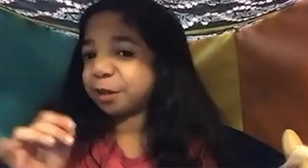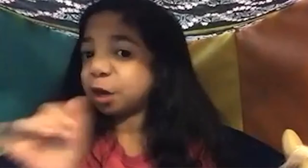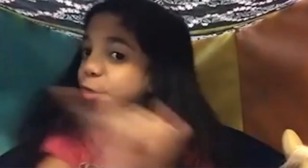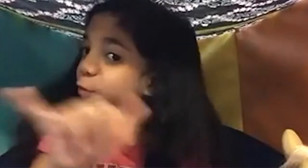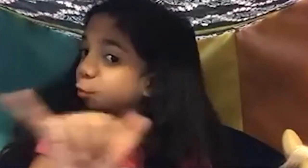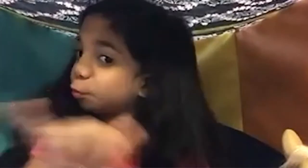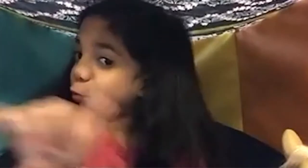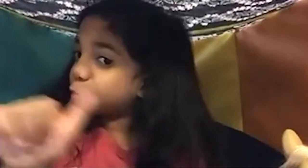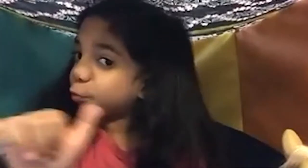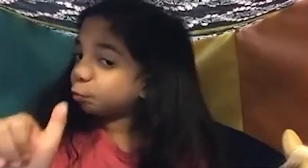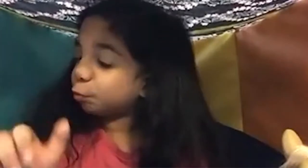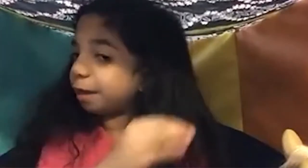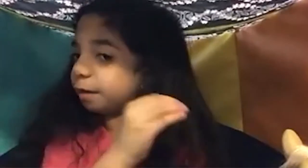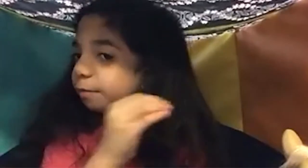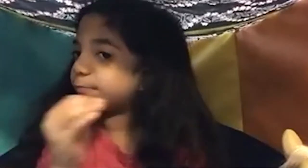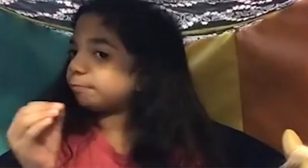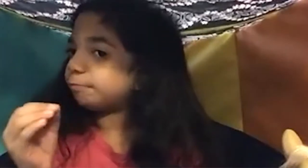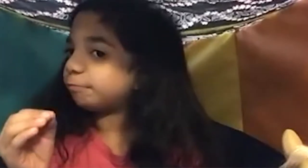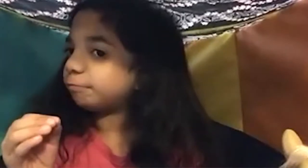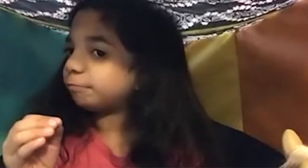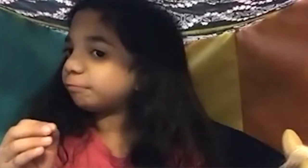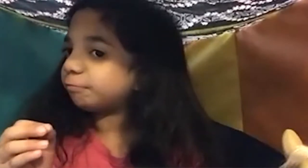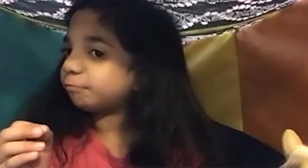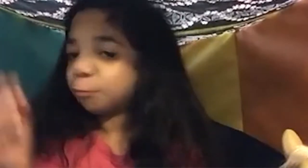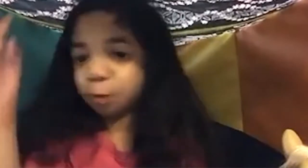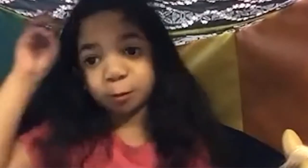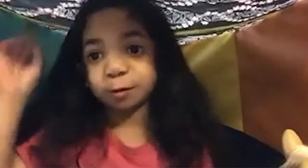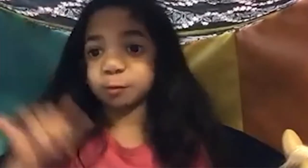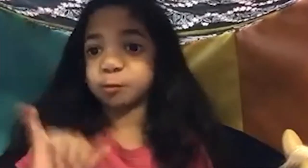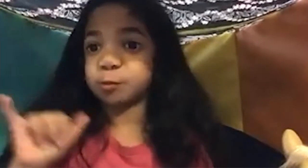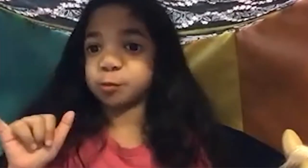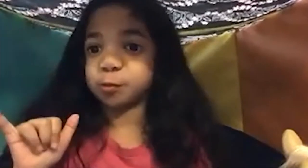And that one too. And that one too.